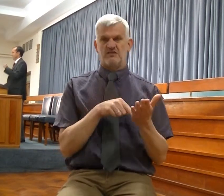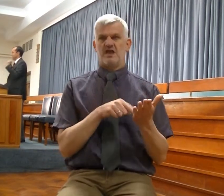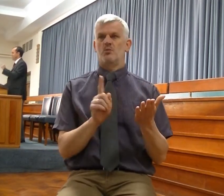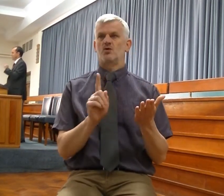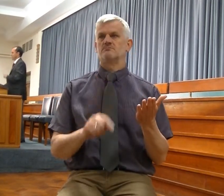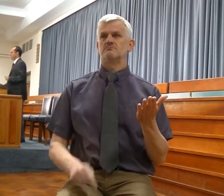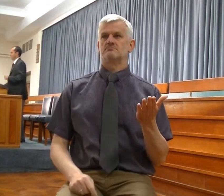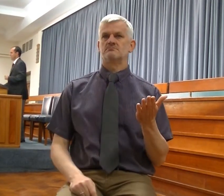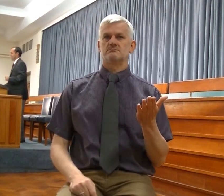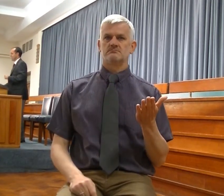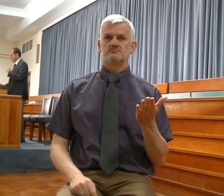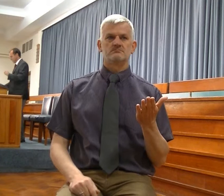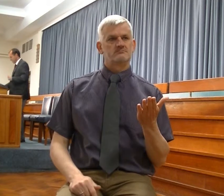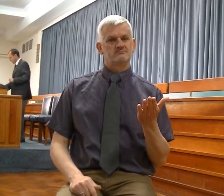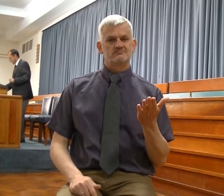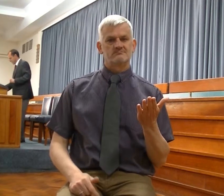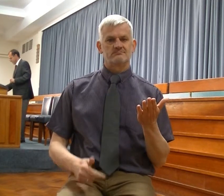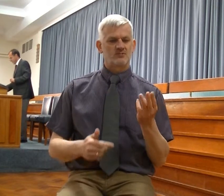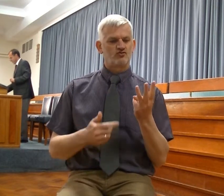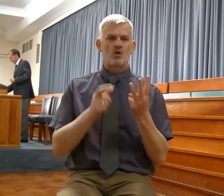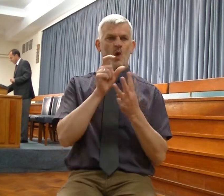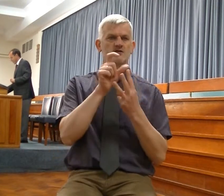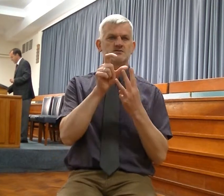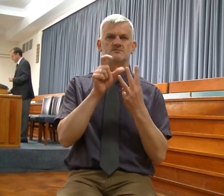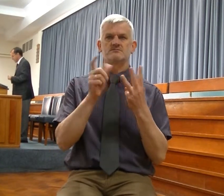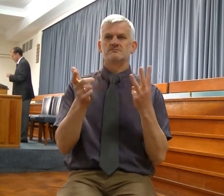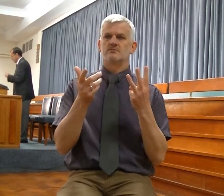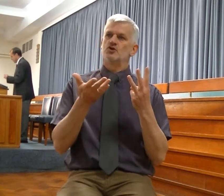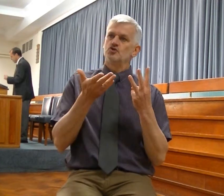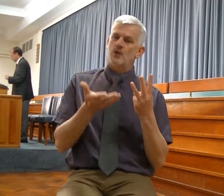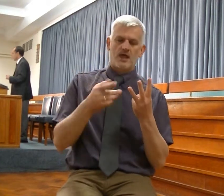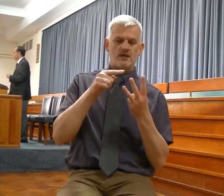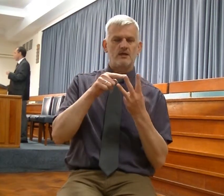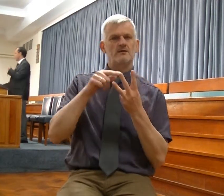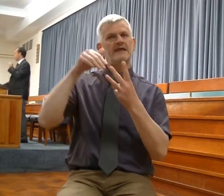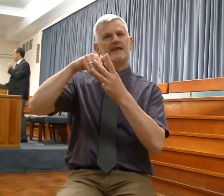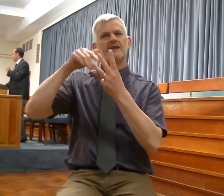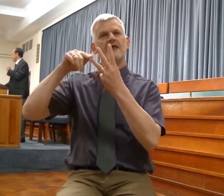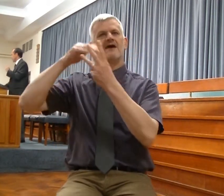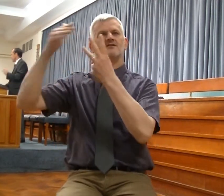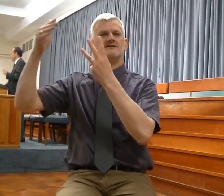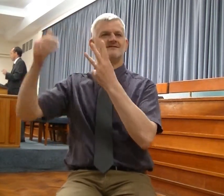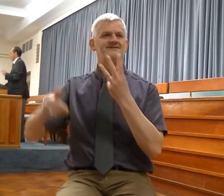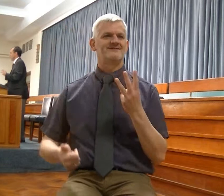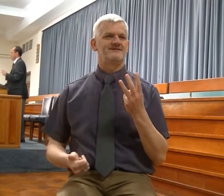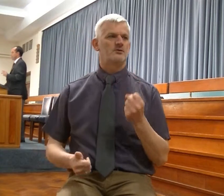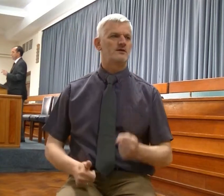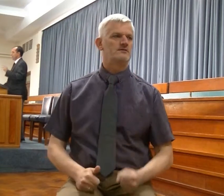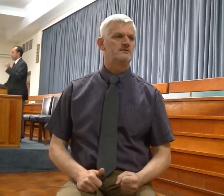today in heaven. That's the subject. And this leads us to our third